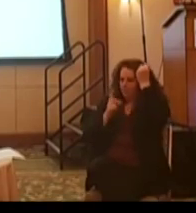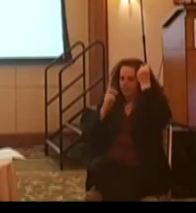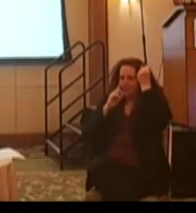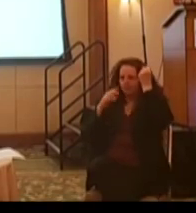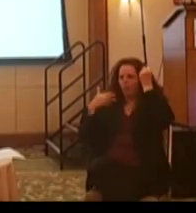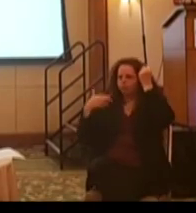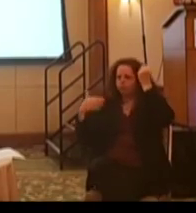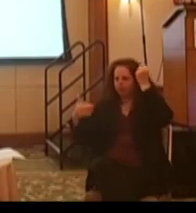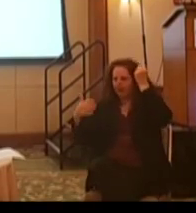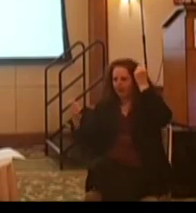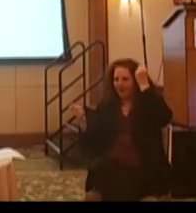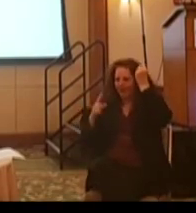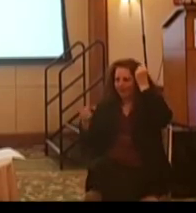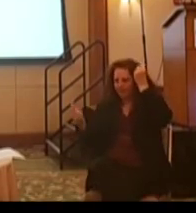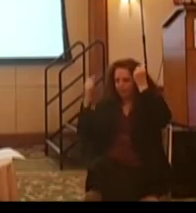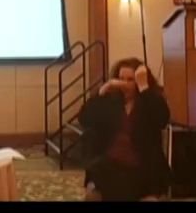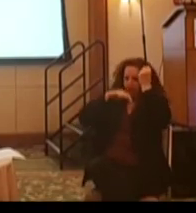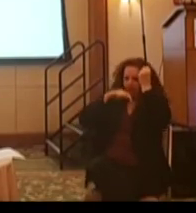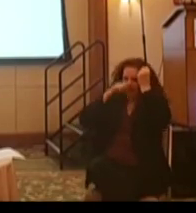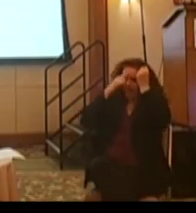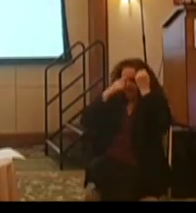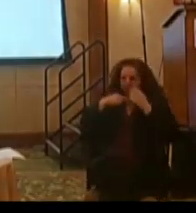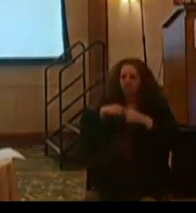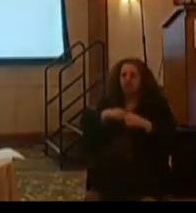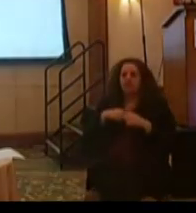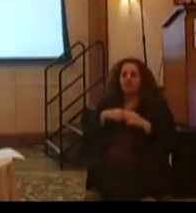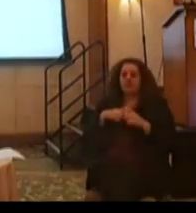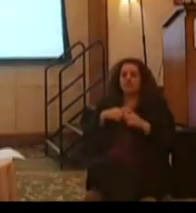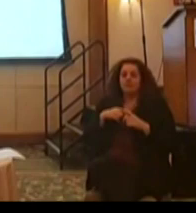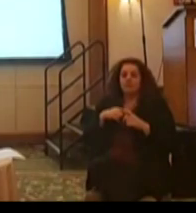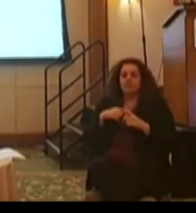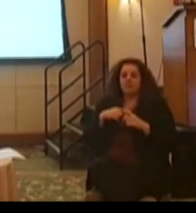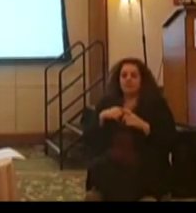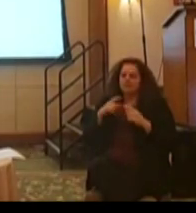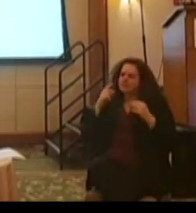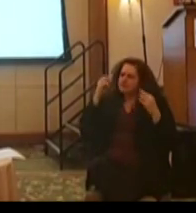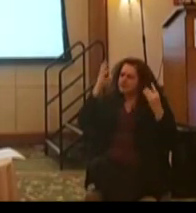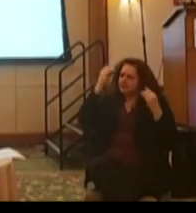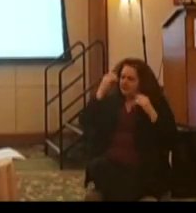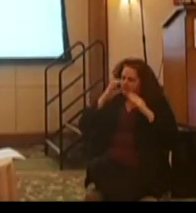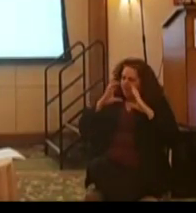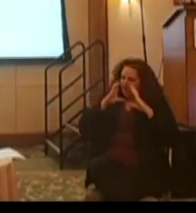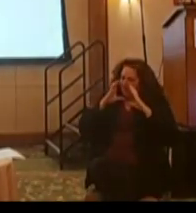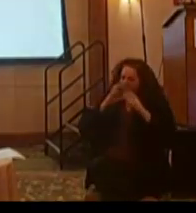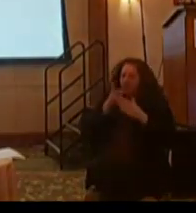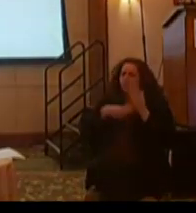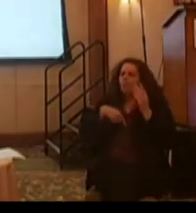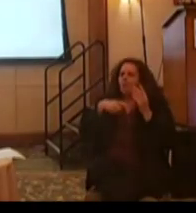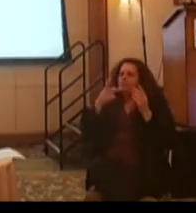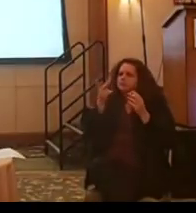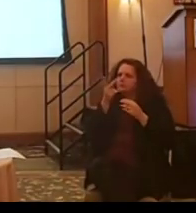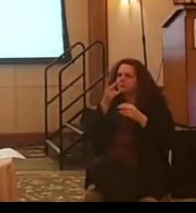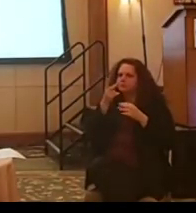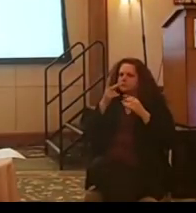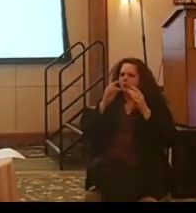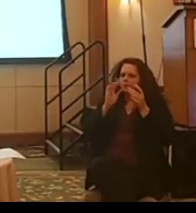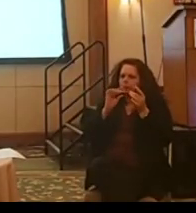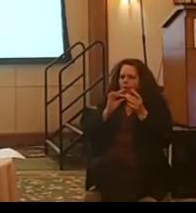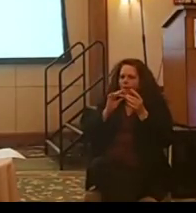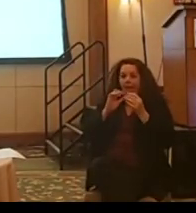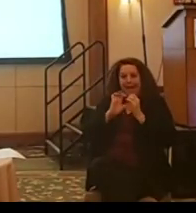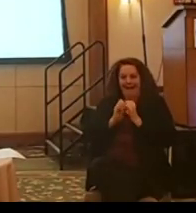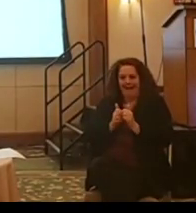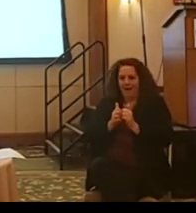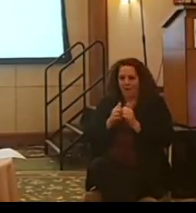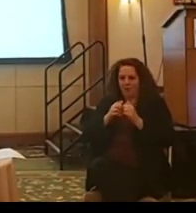of discussion here this morning, and to think a little bit about what did you talk about? How did you talk with each other?